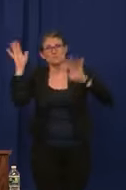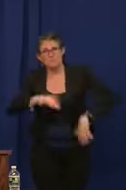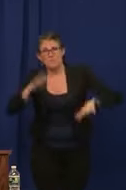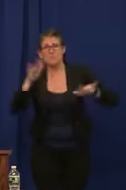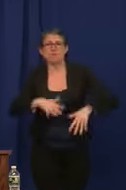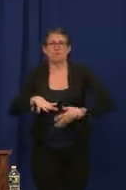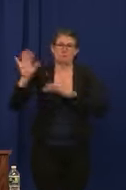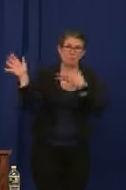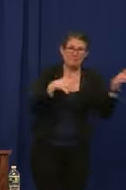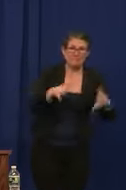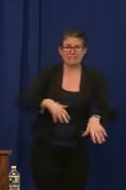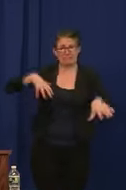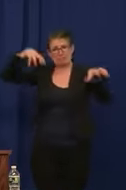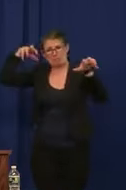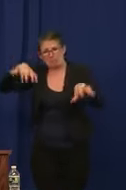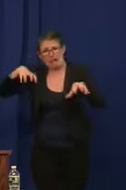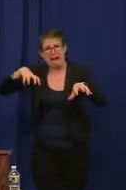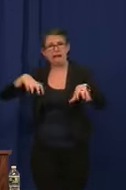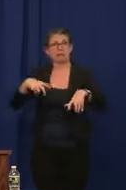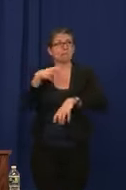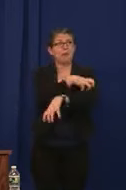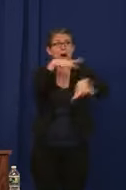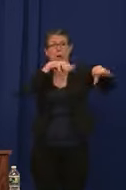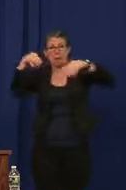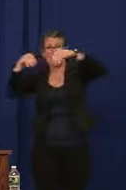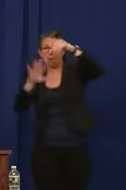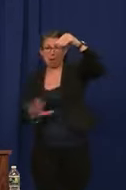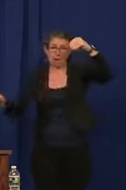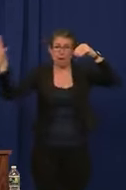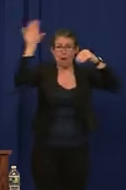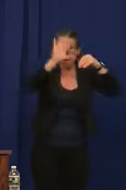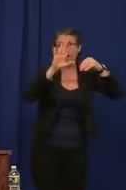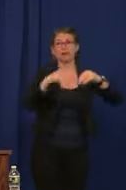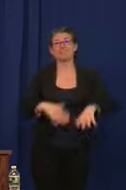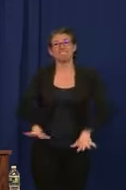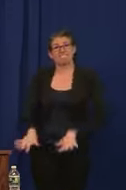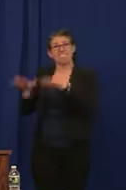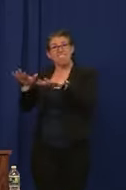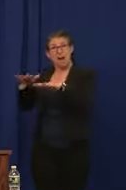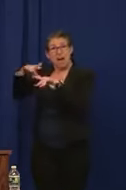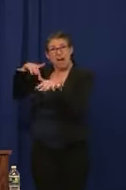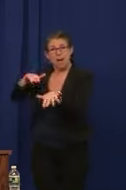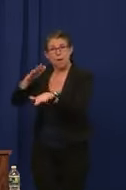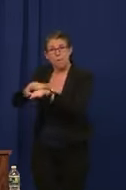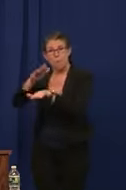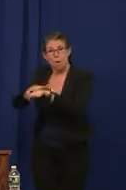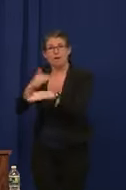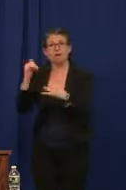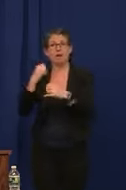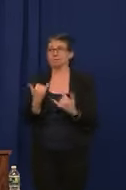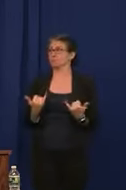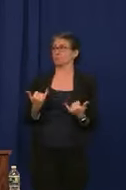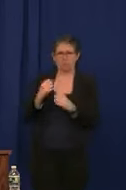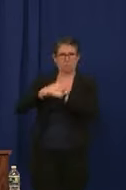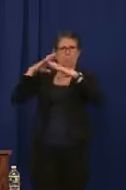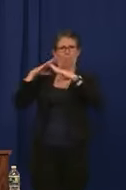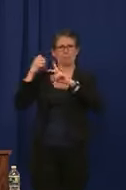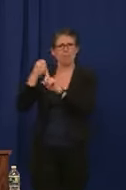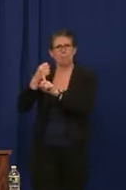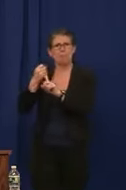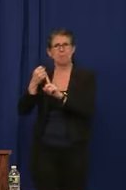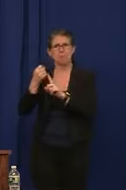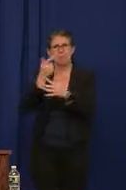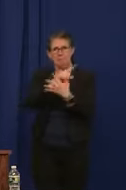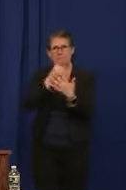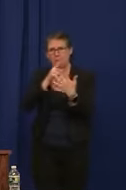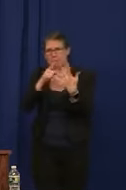outages, flood warnings, and now an explosion. This on top of a global pandemic.